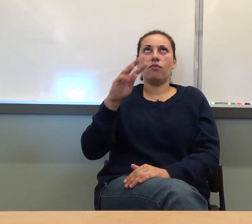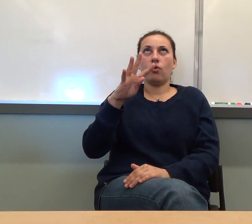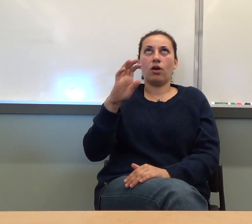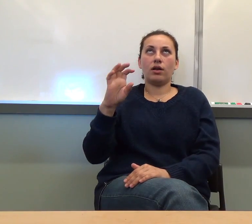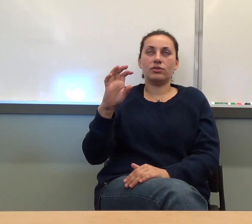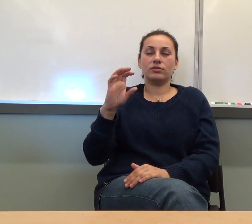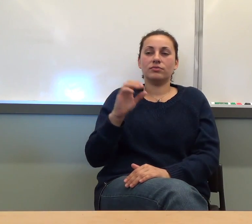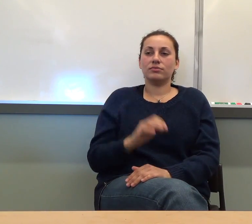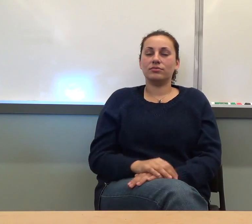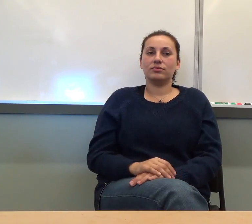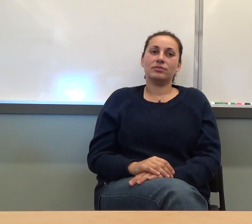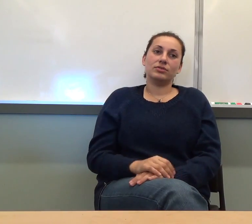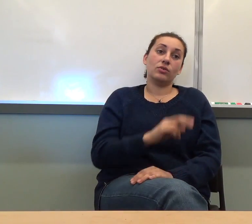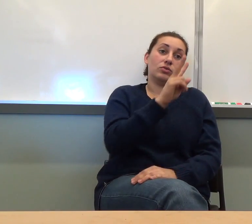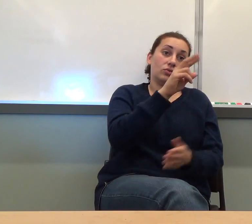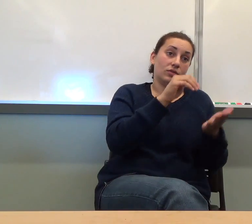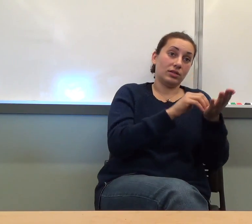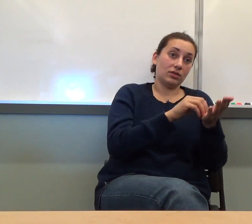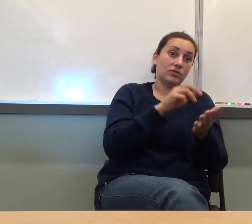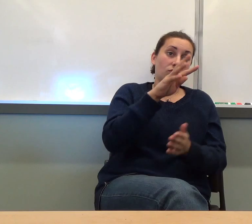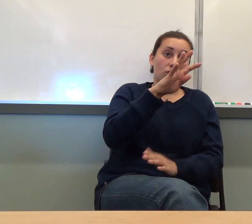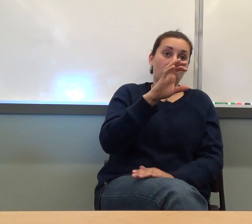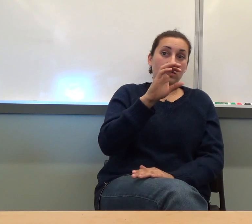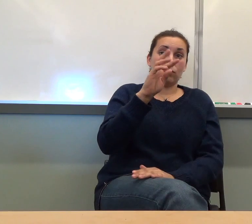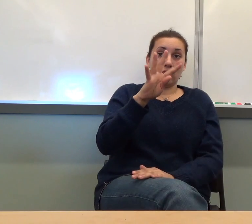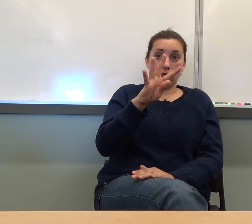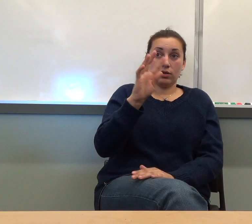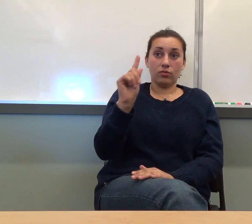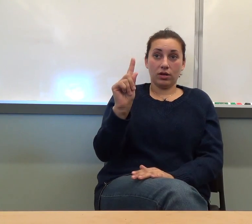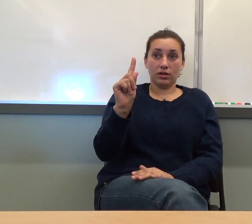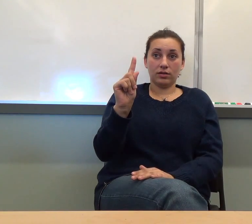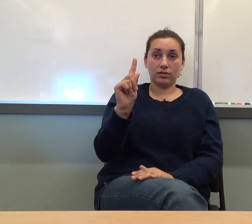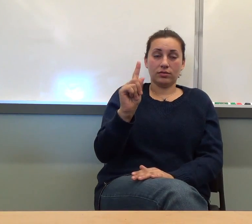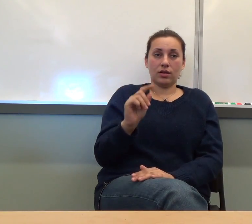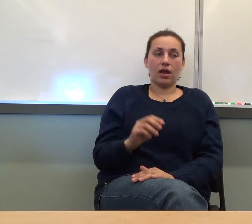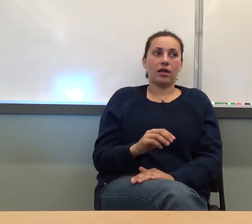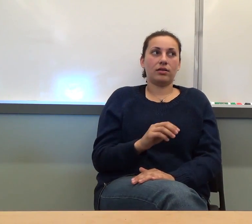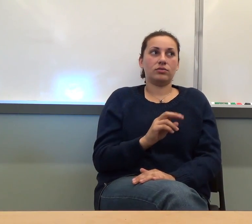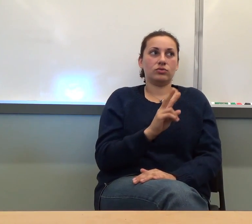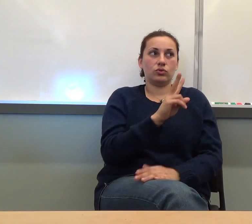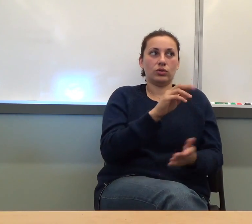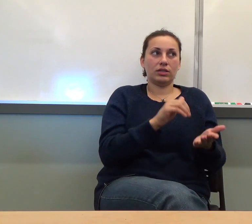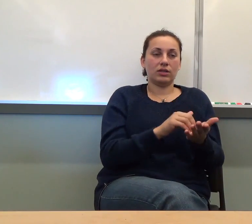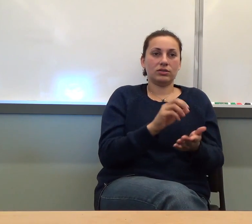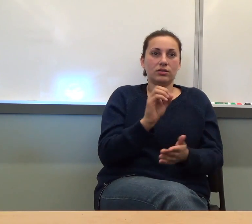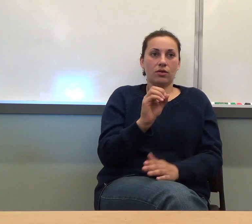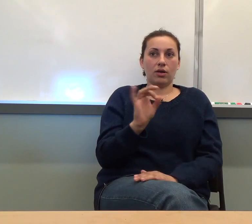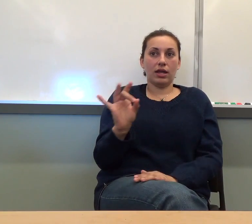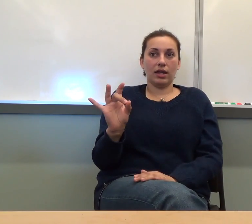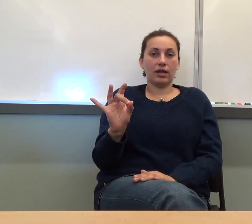2,441, 2008, and 1,825 in